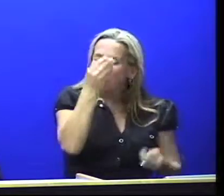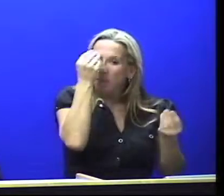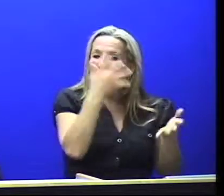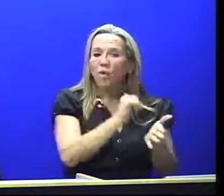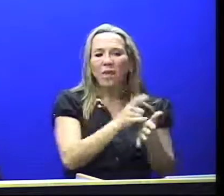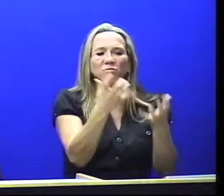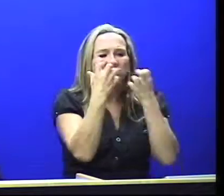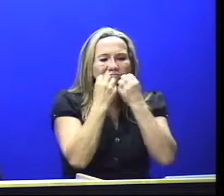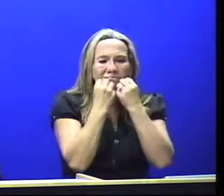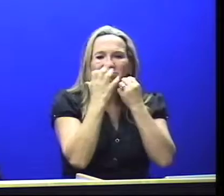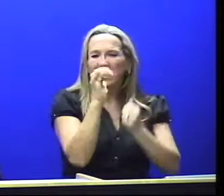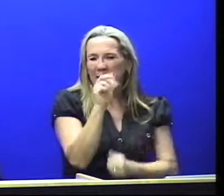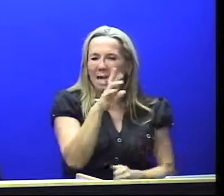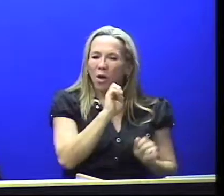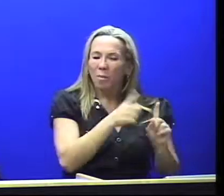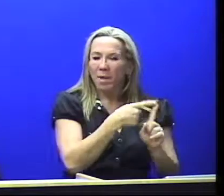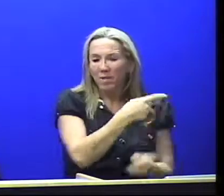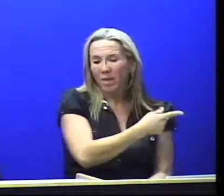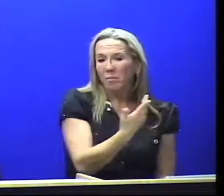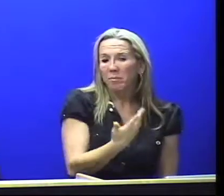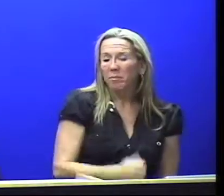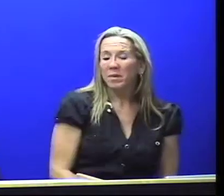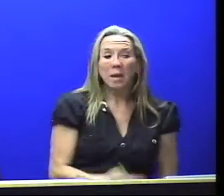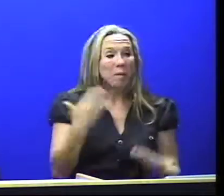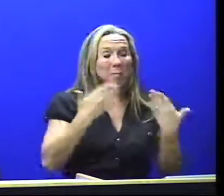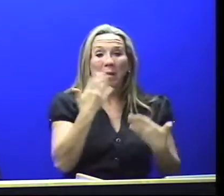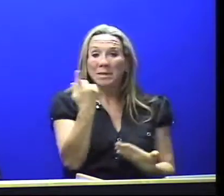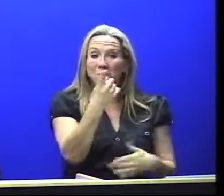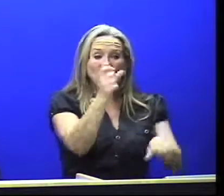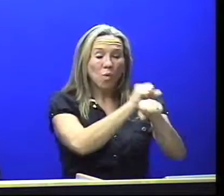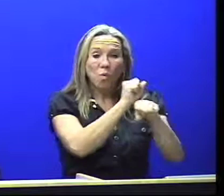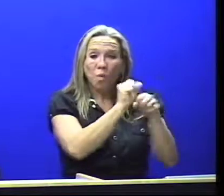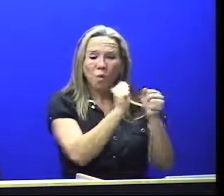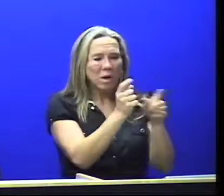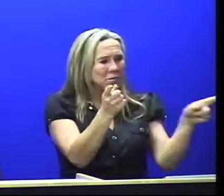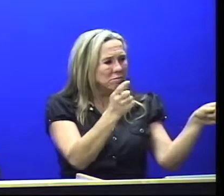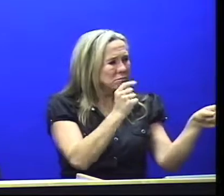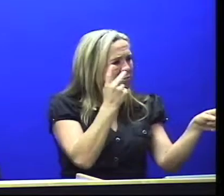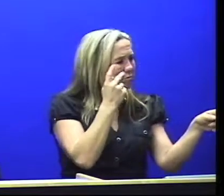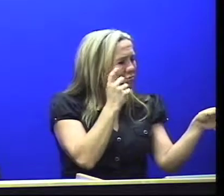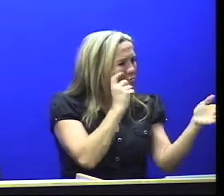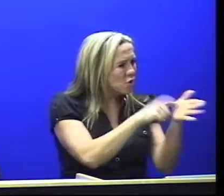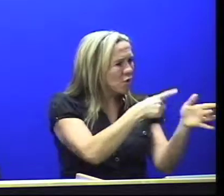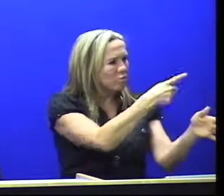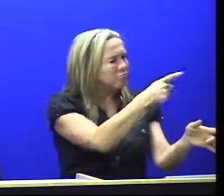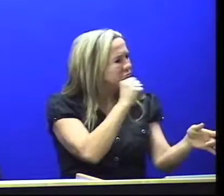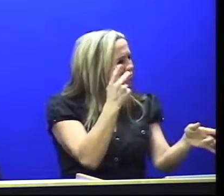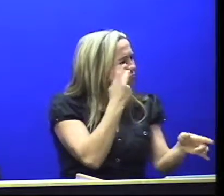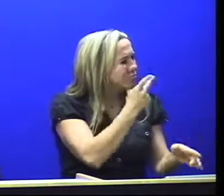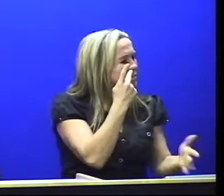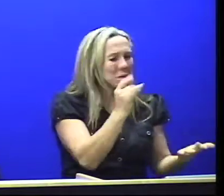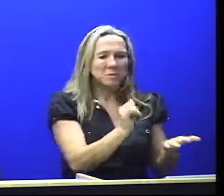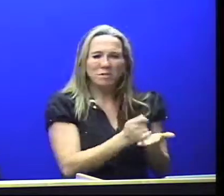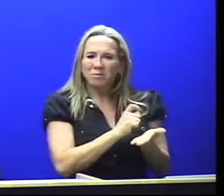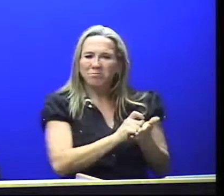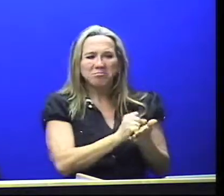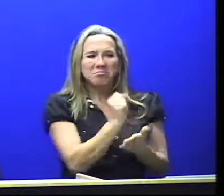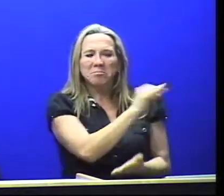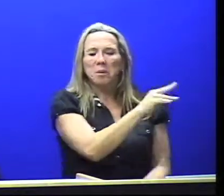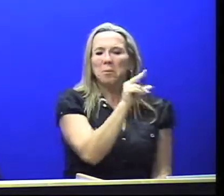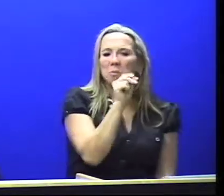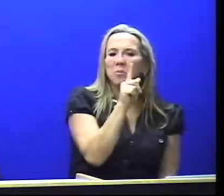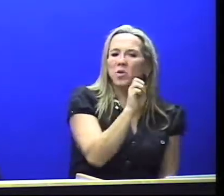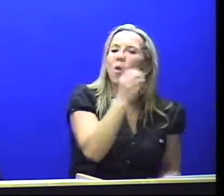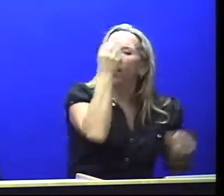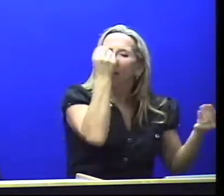care. Someone at work may have leukemia and you don't see them for a while. You may just drop them a note or let them